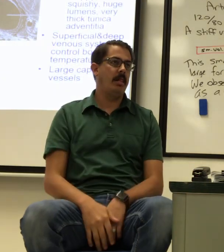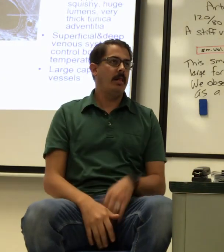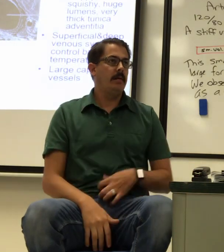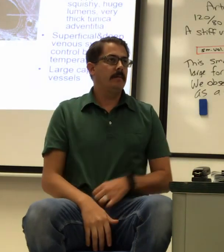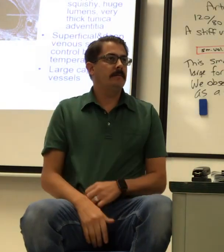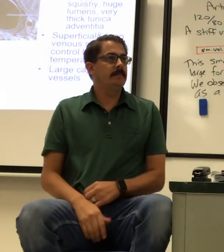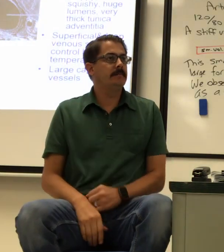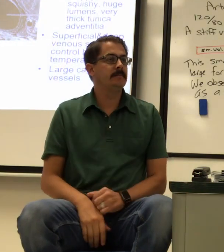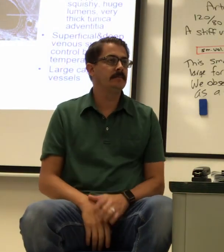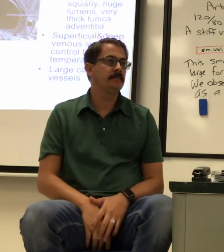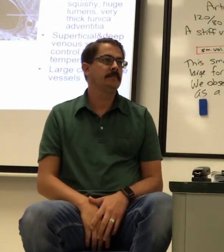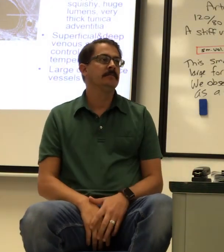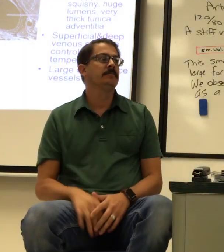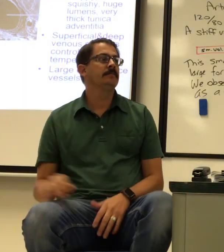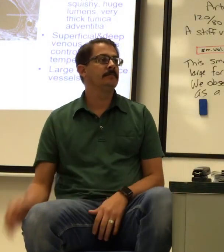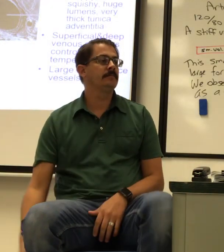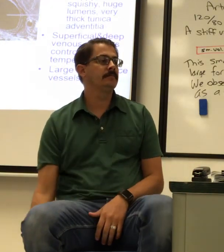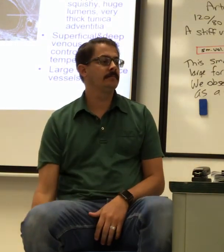This large volume